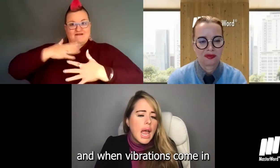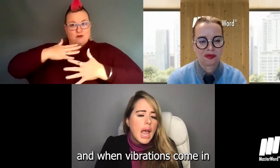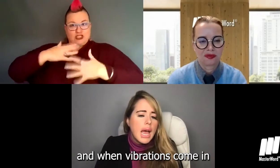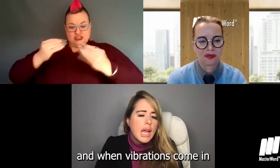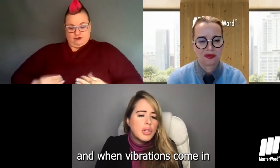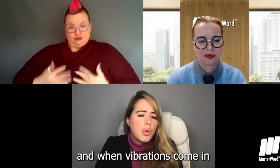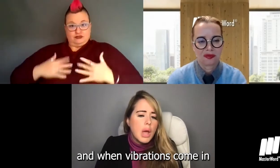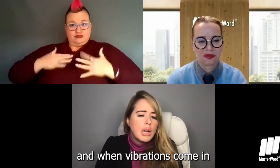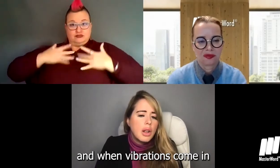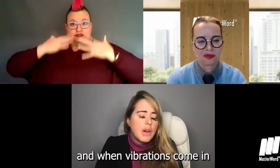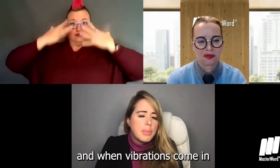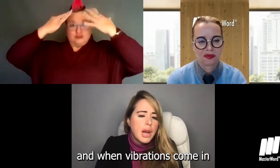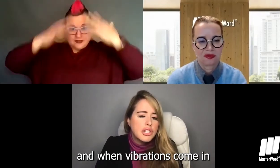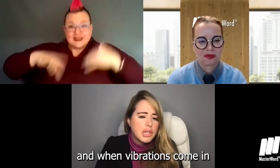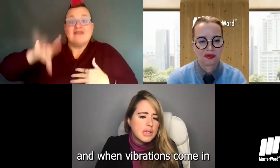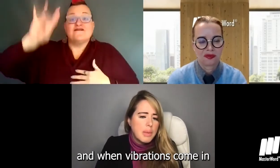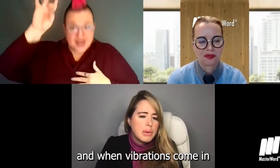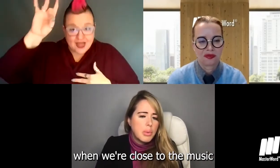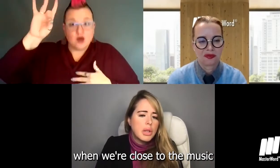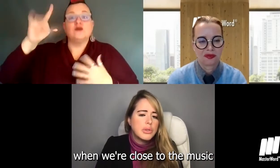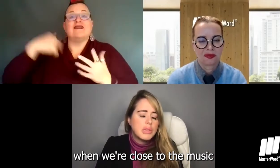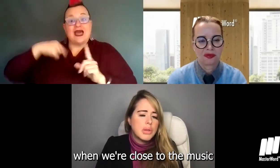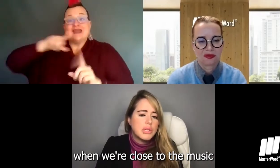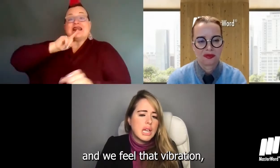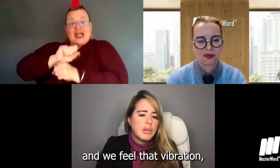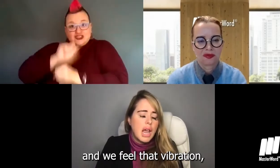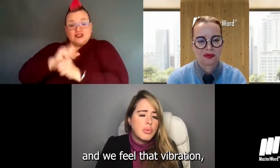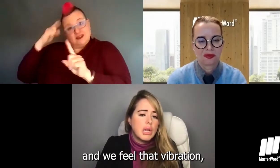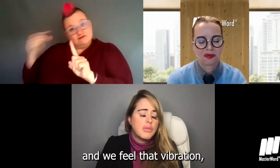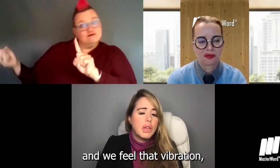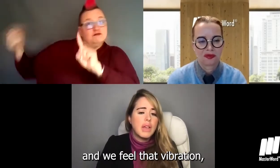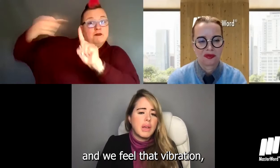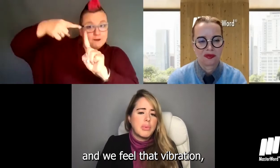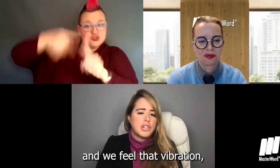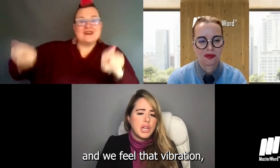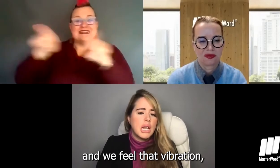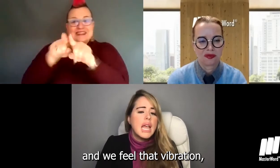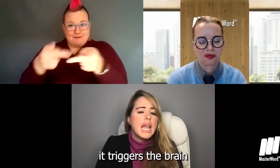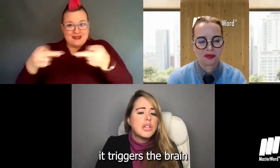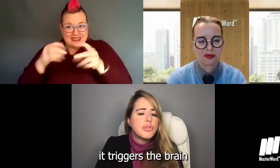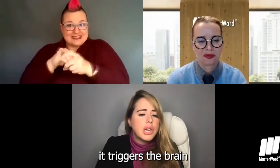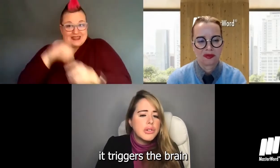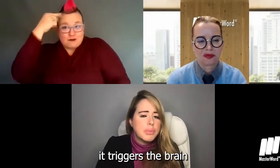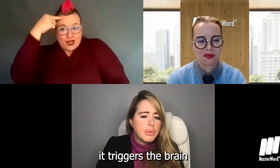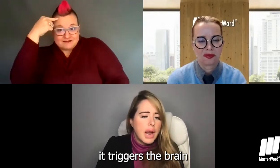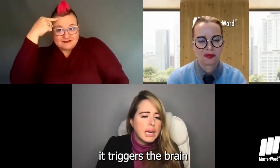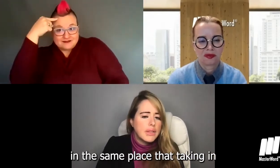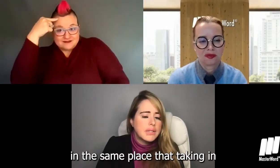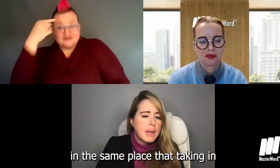And when vibrations come in, when we're close to the music and we feel that vibration, it triggers the brain in the same